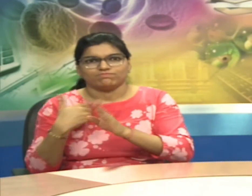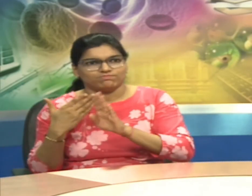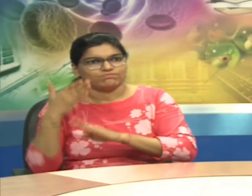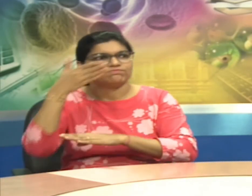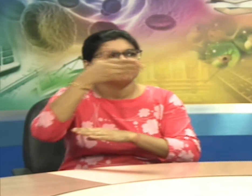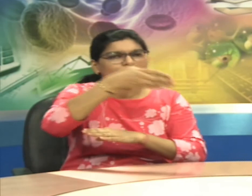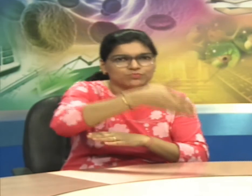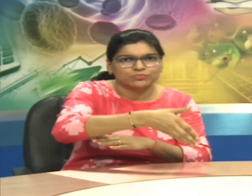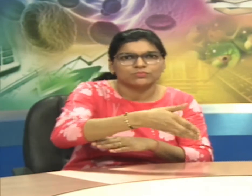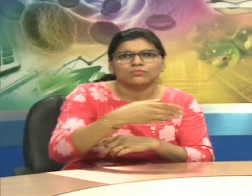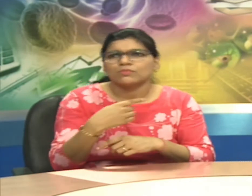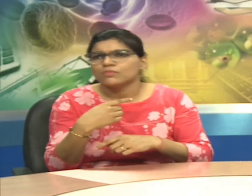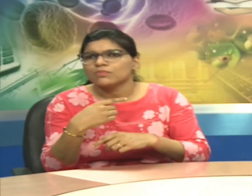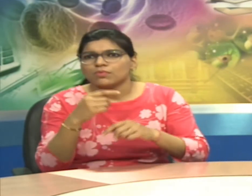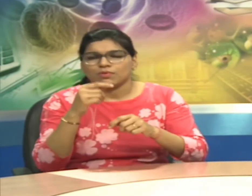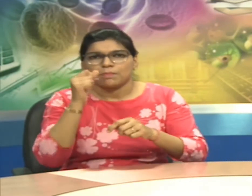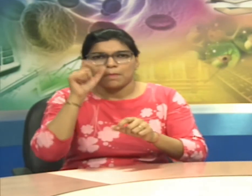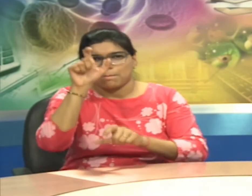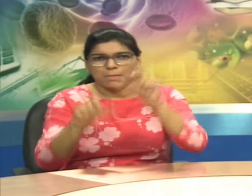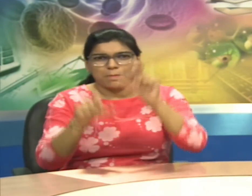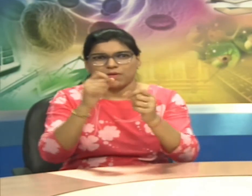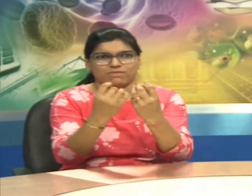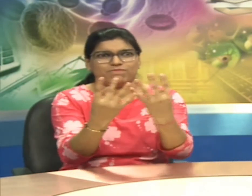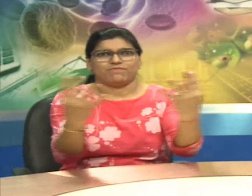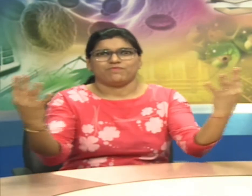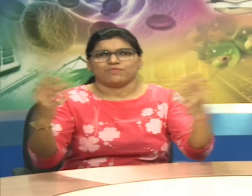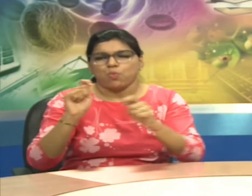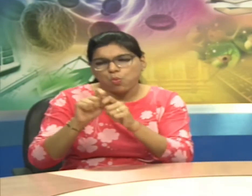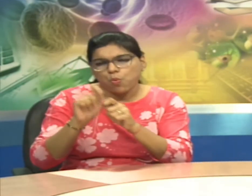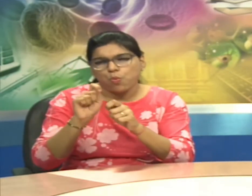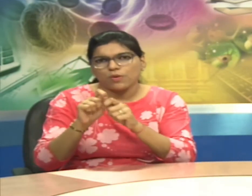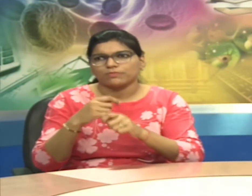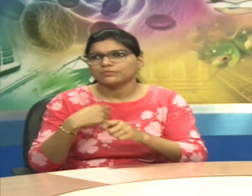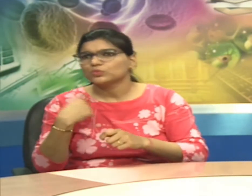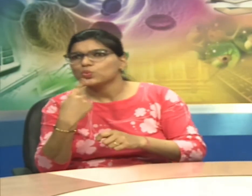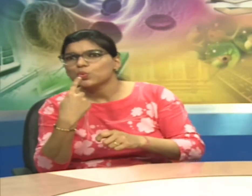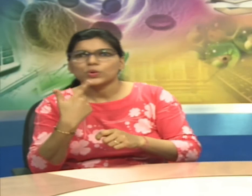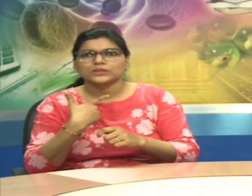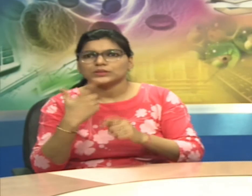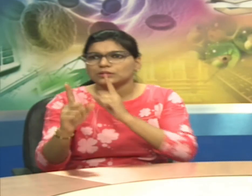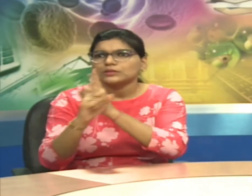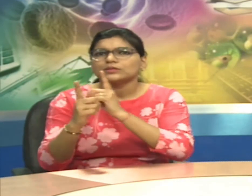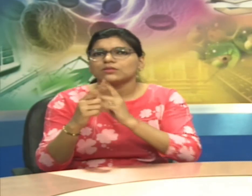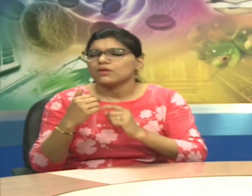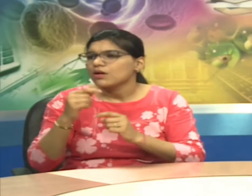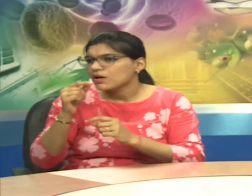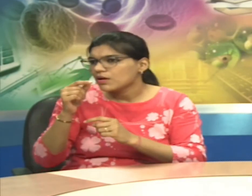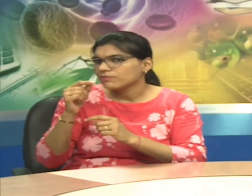holder in bank's language. There are so many persons who has opened account